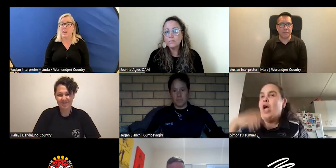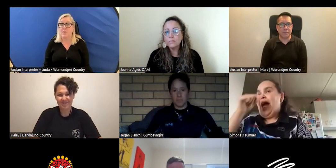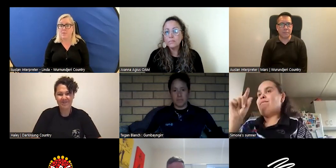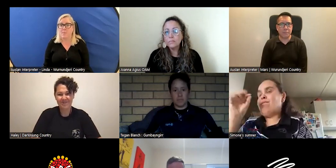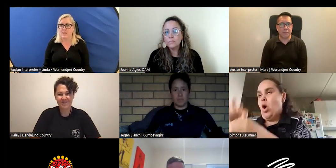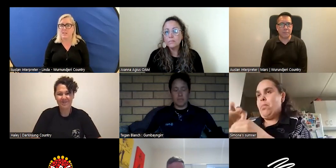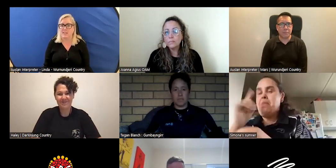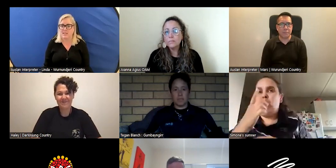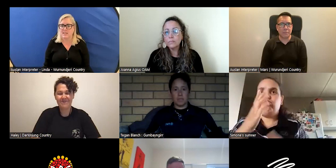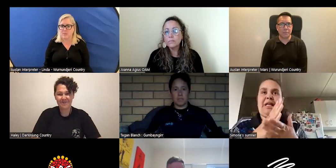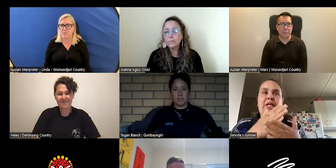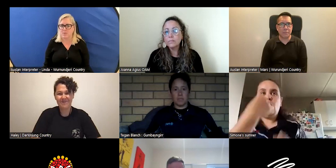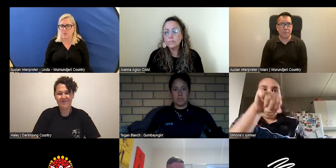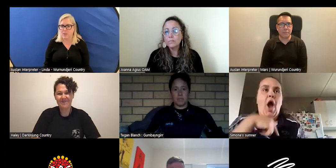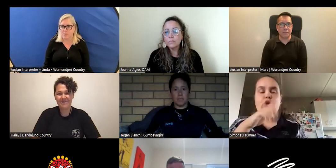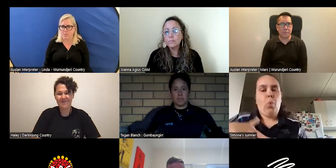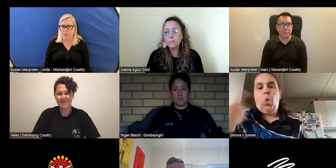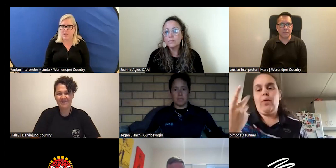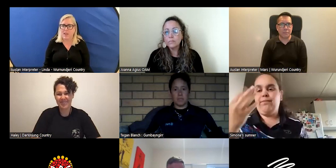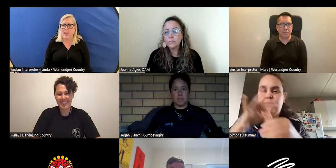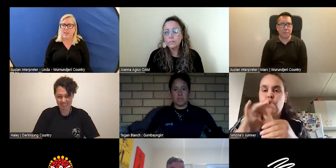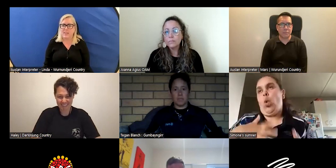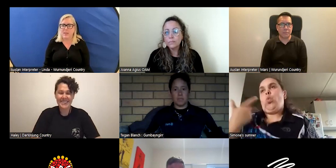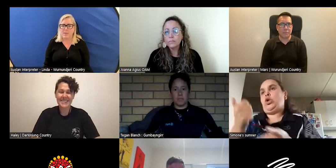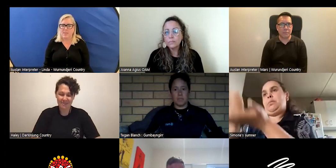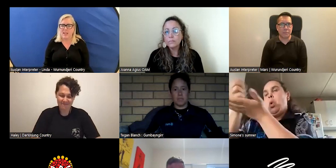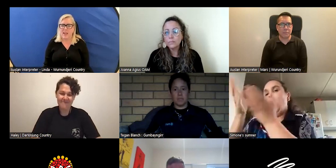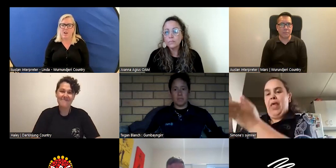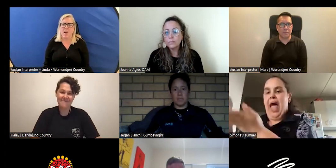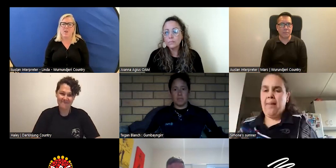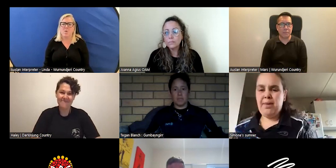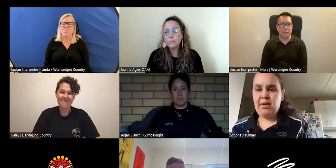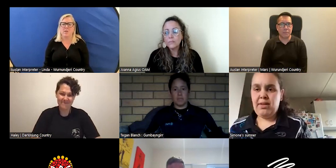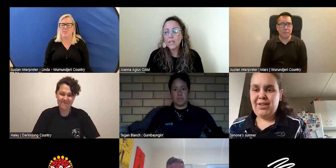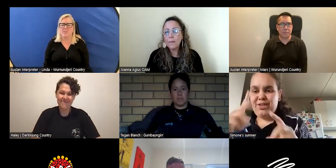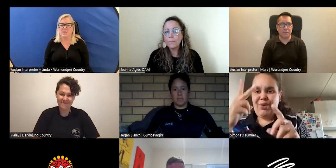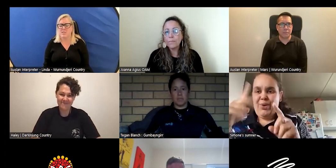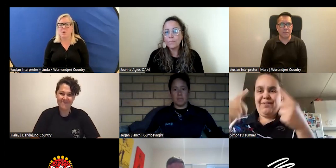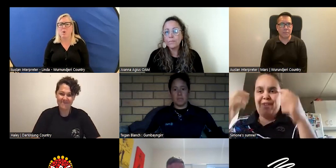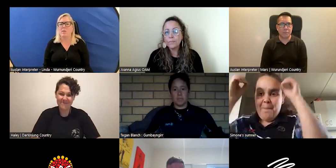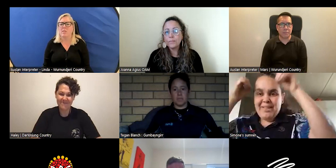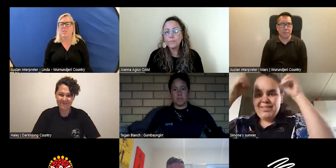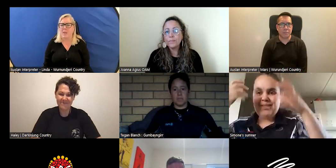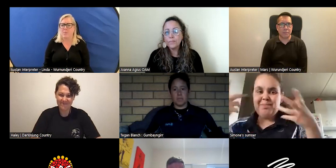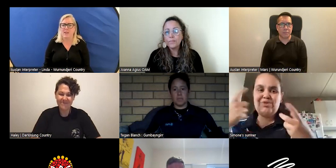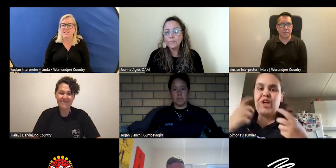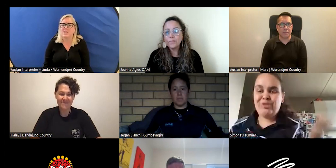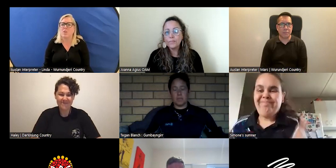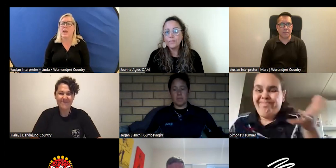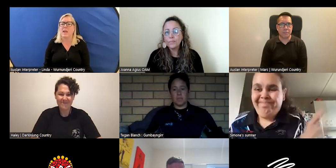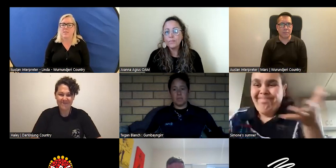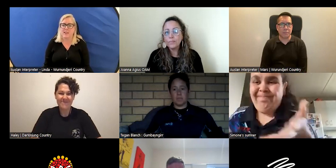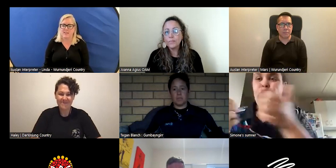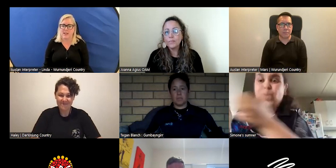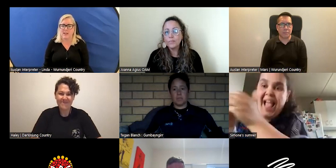not enough information that's accessible to them. They're like, oh, I don't want to support that, because they